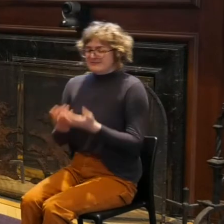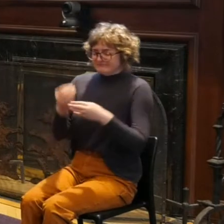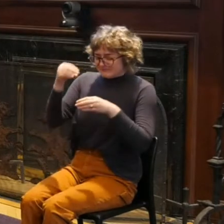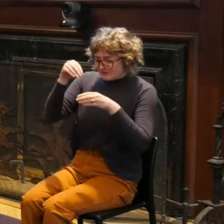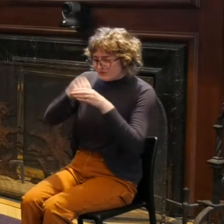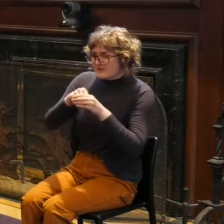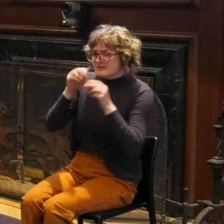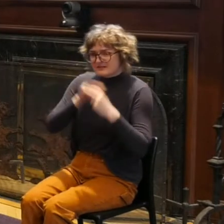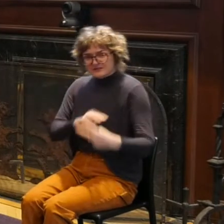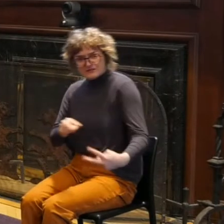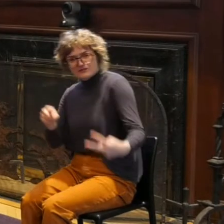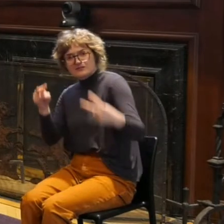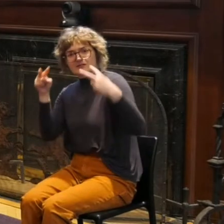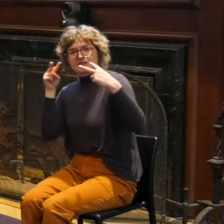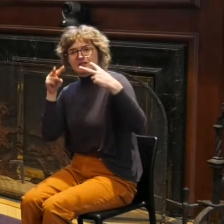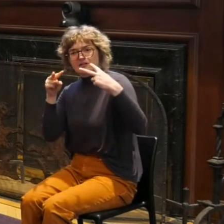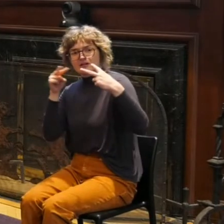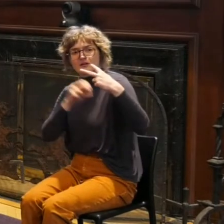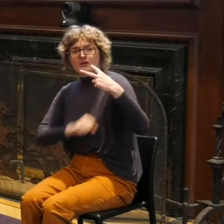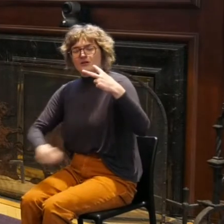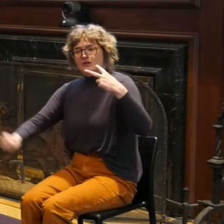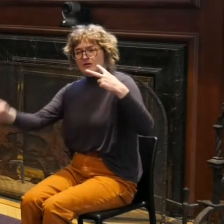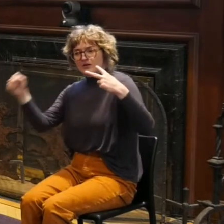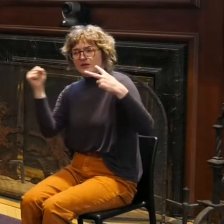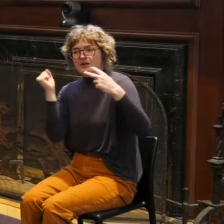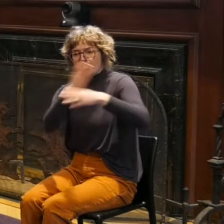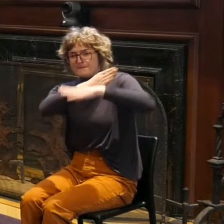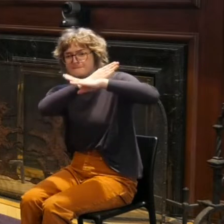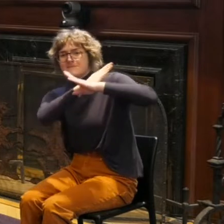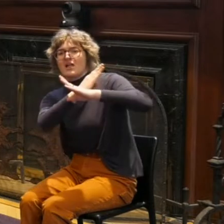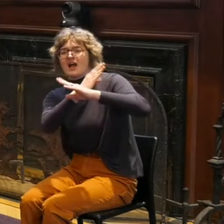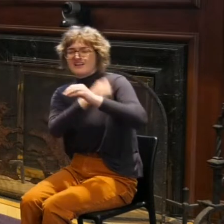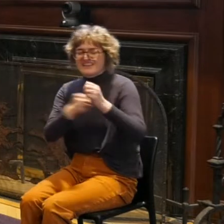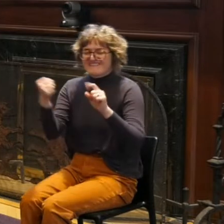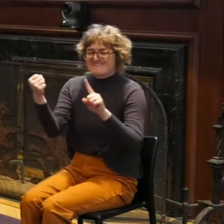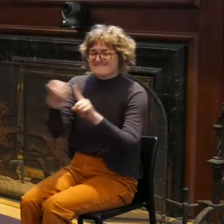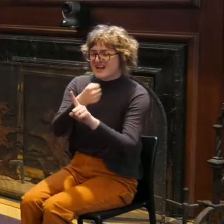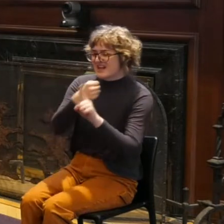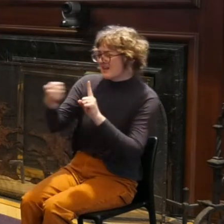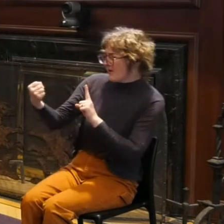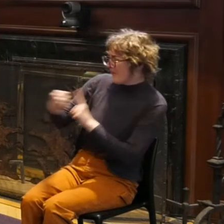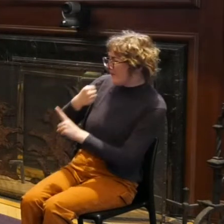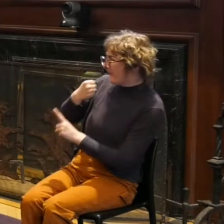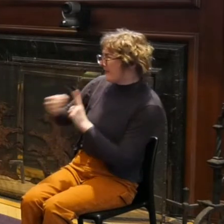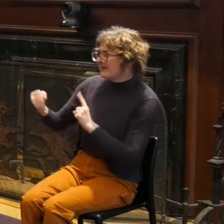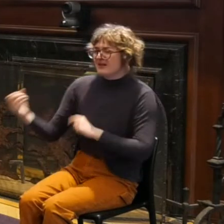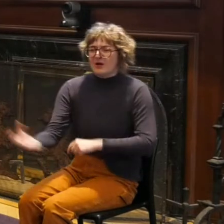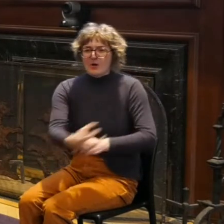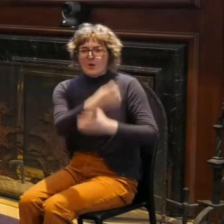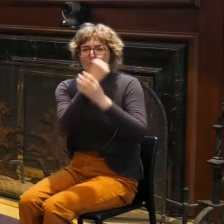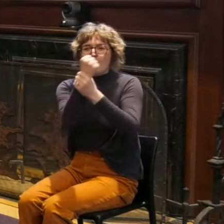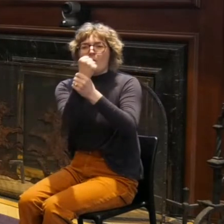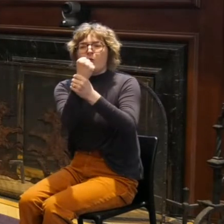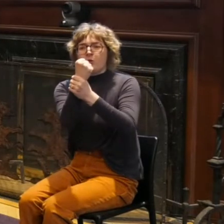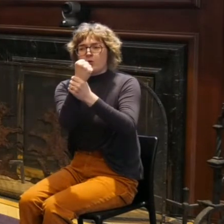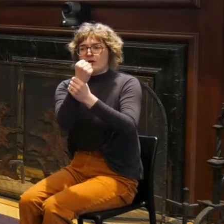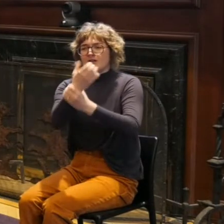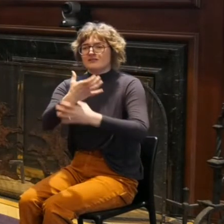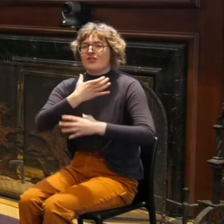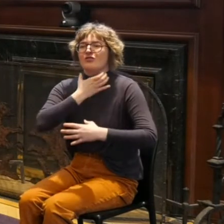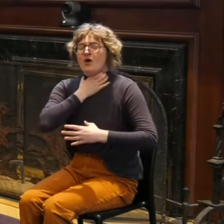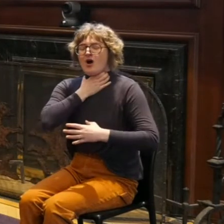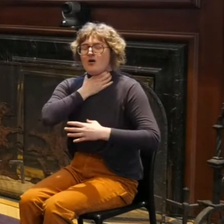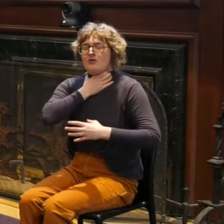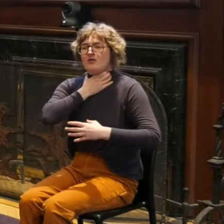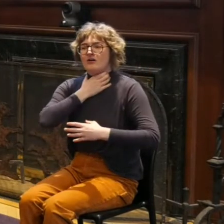breaker's eyes. He raises his hand to block the fist beating him. He takes hold of that man's throat,